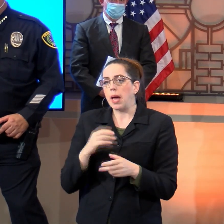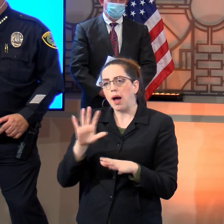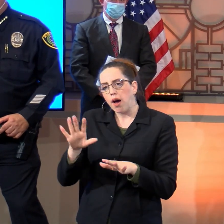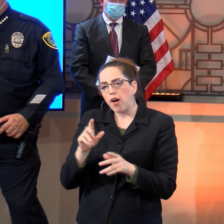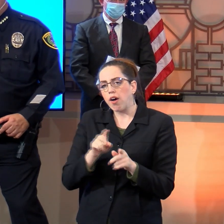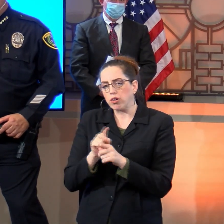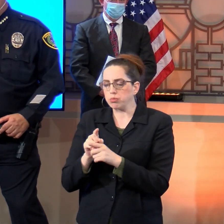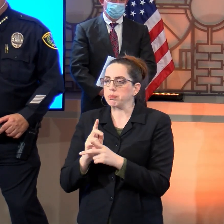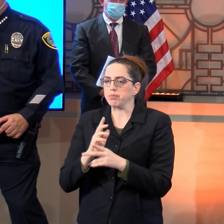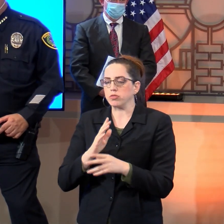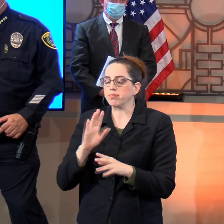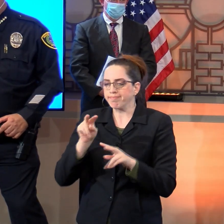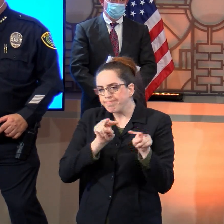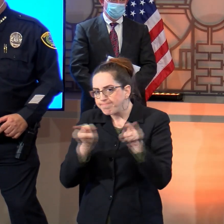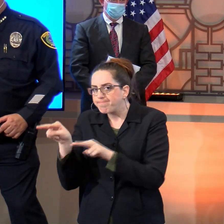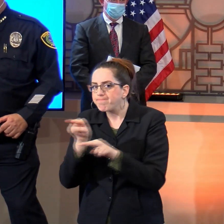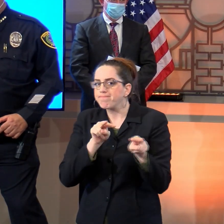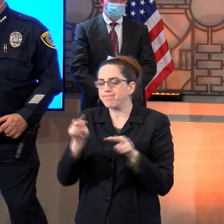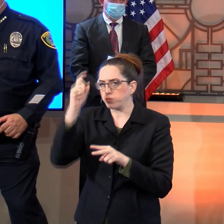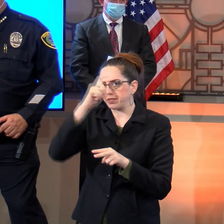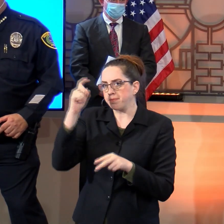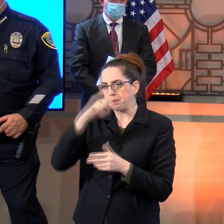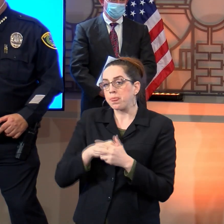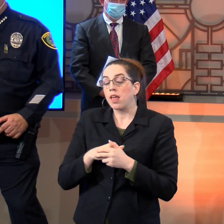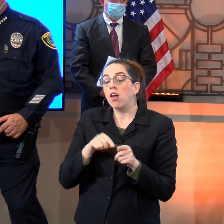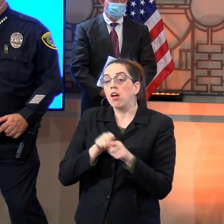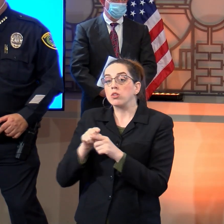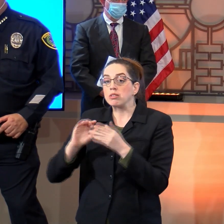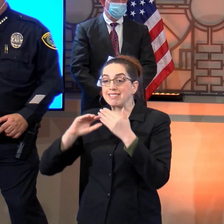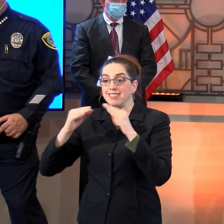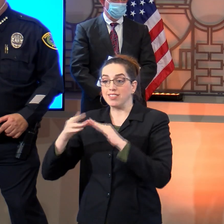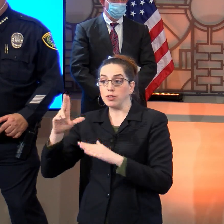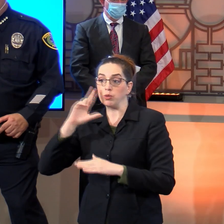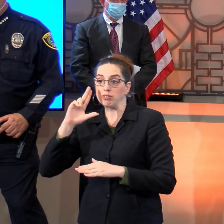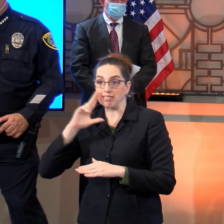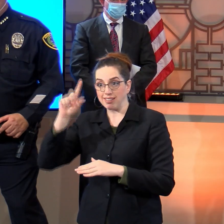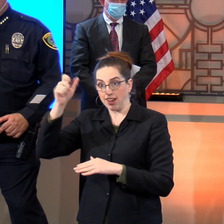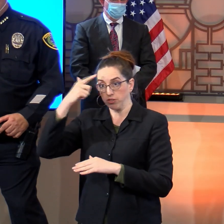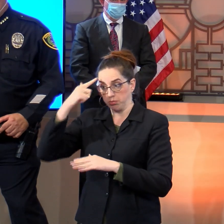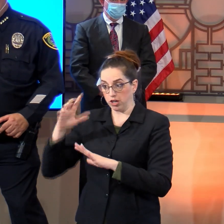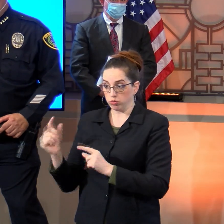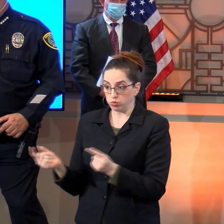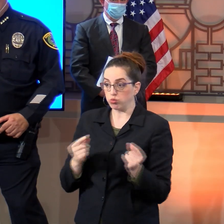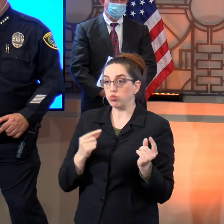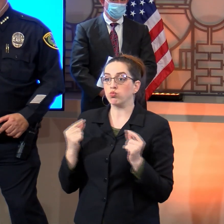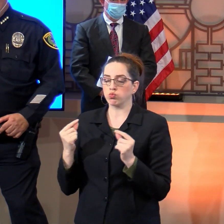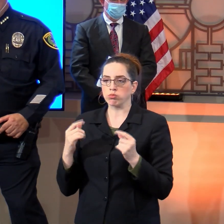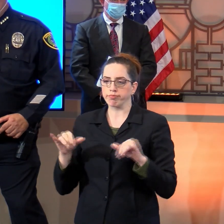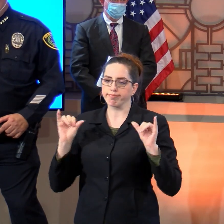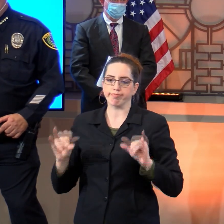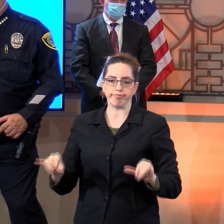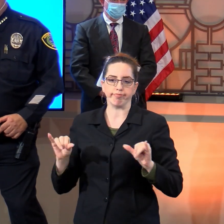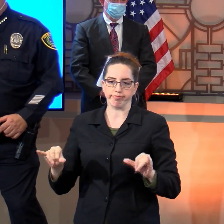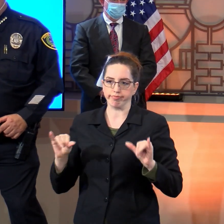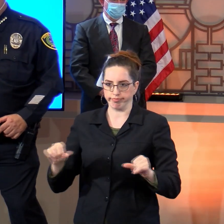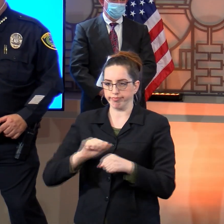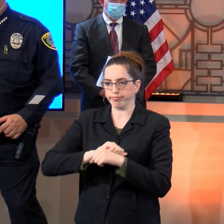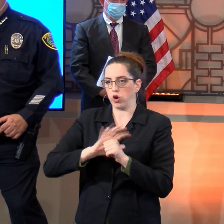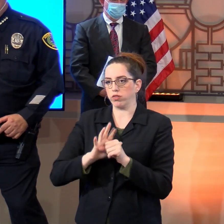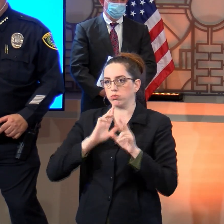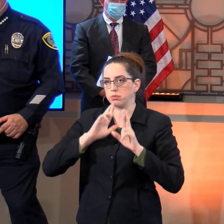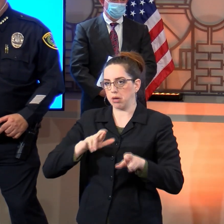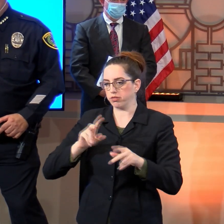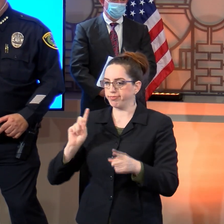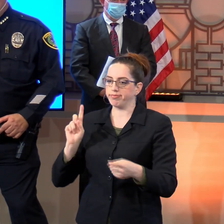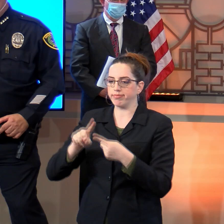proceed very cautiously. As for City of Houston government operations, as I indicated earlier, we will remain in our COVID-19 response